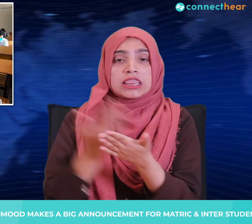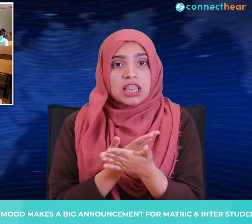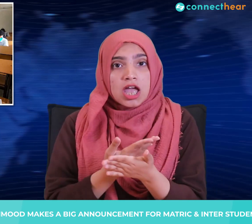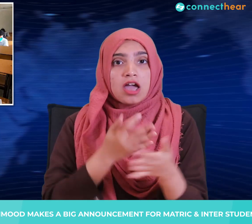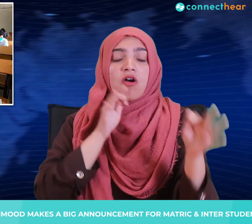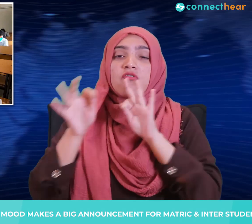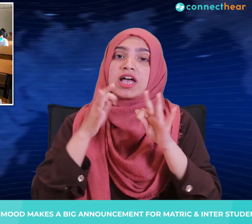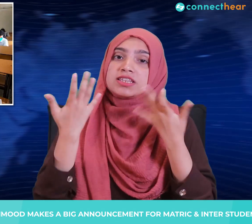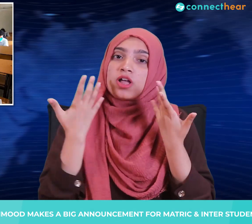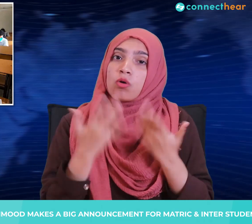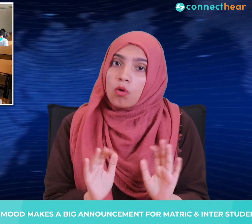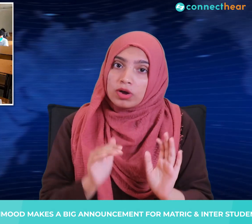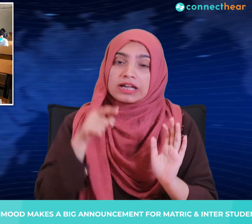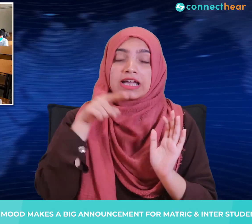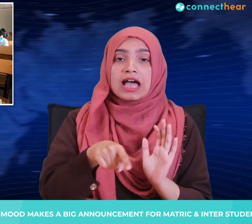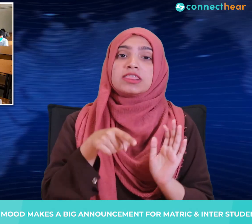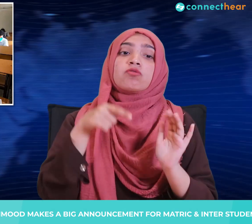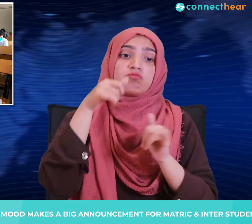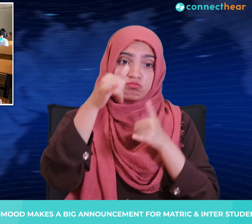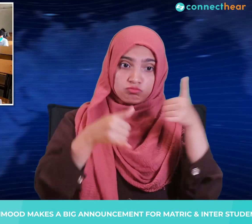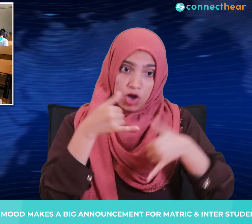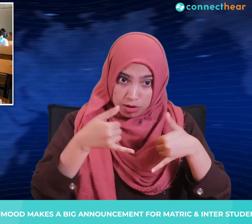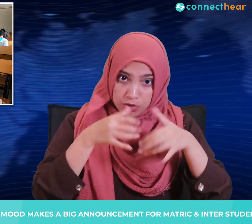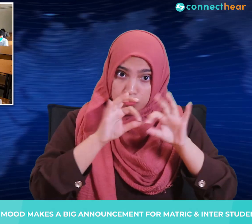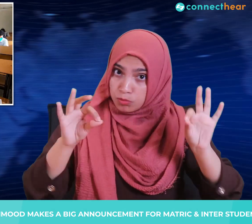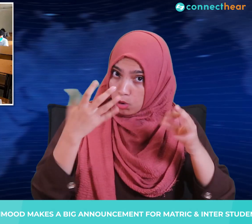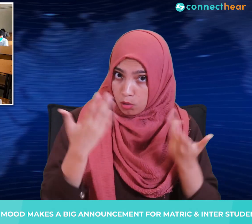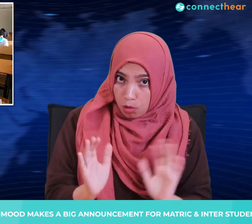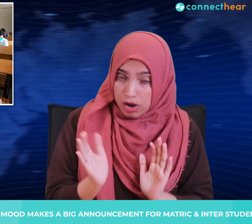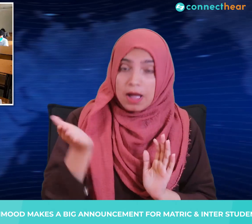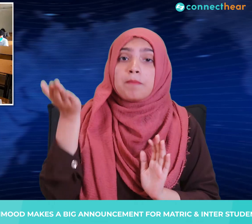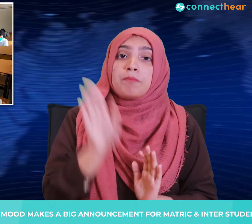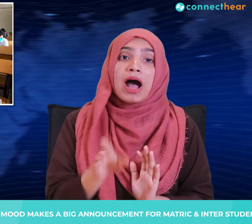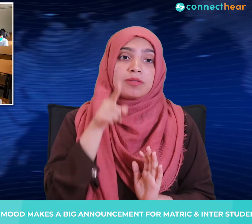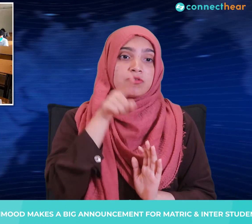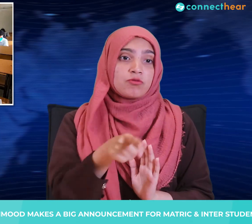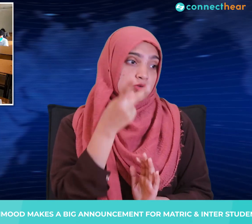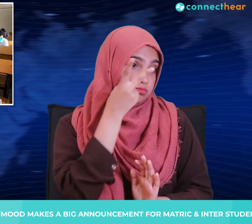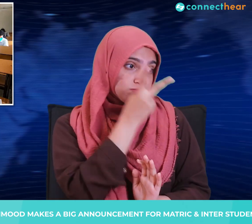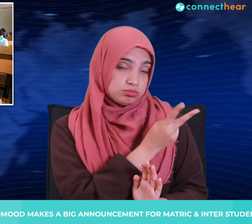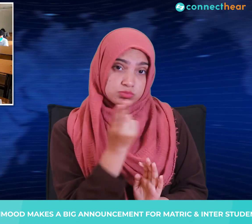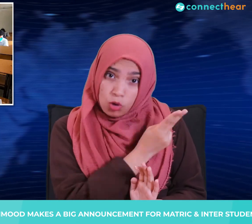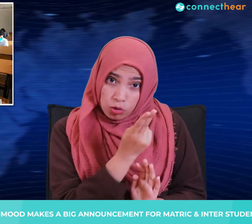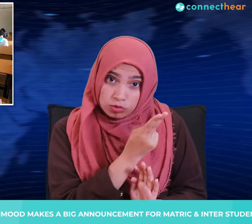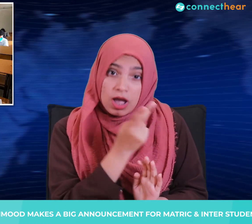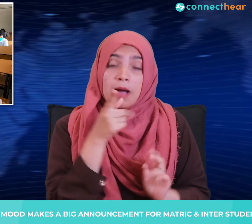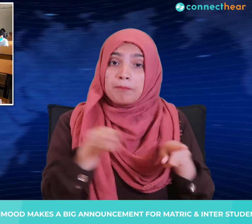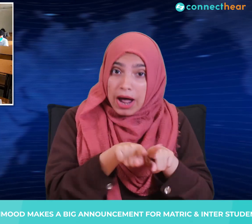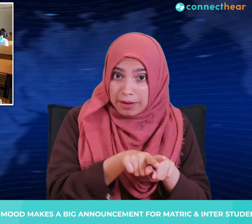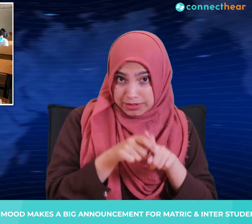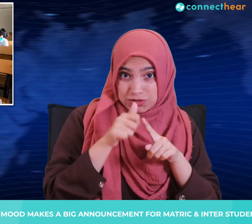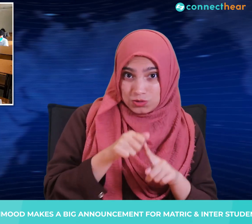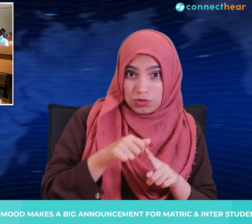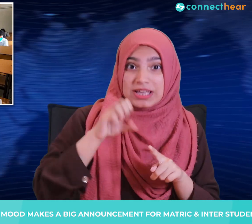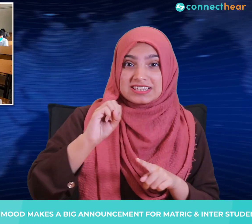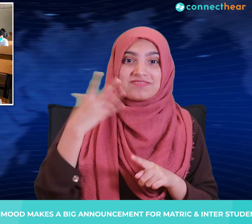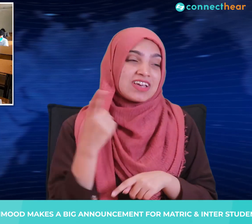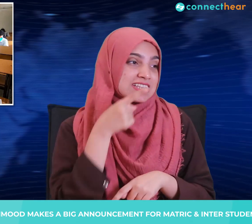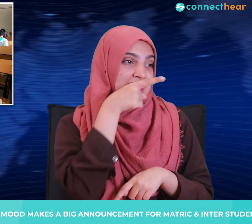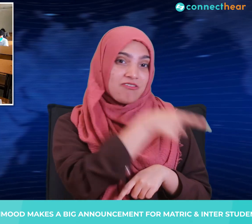has also decided that marks taken by students in elective subjects would proportionally be given in compulsory subjects